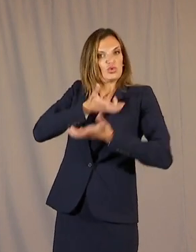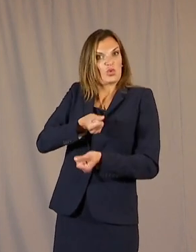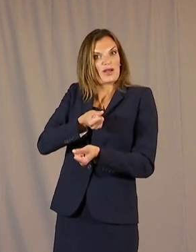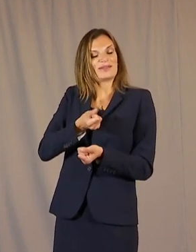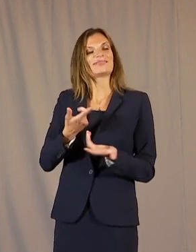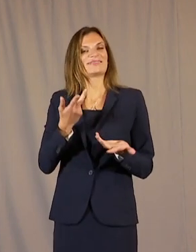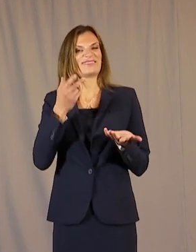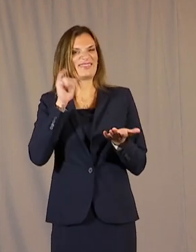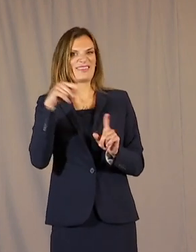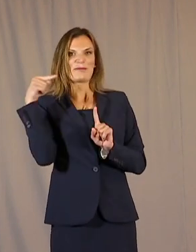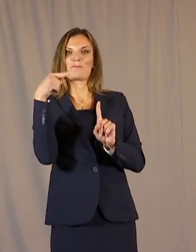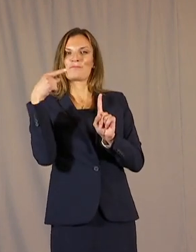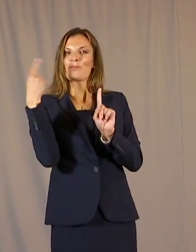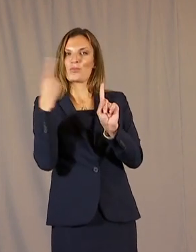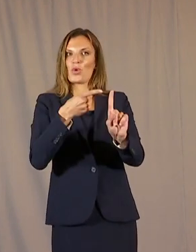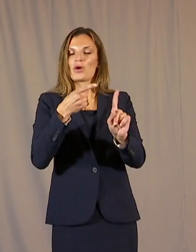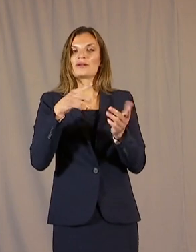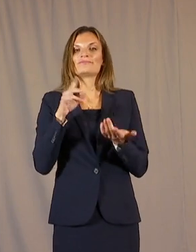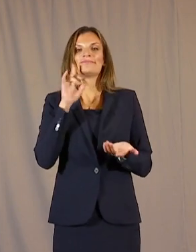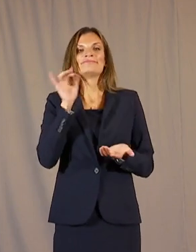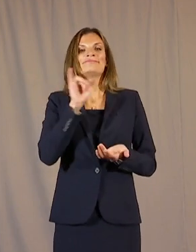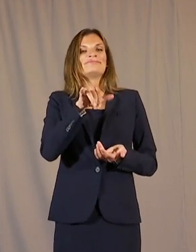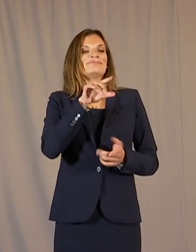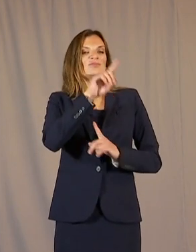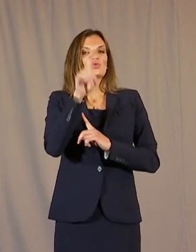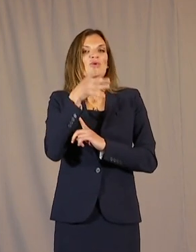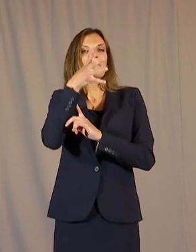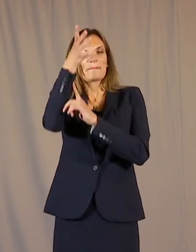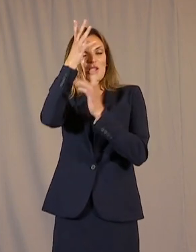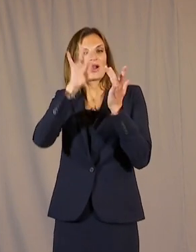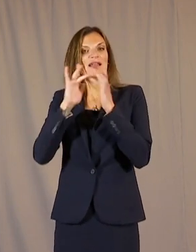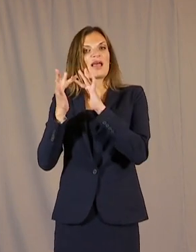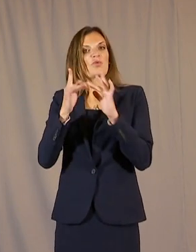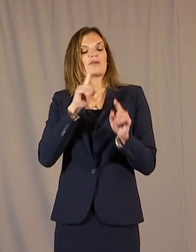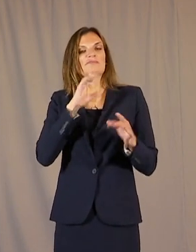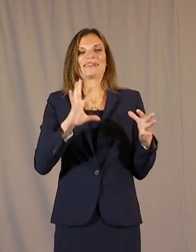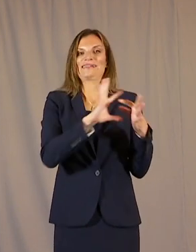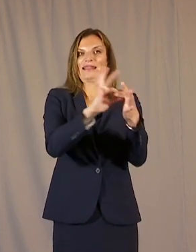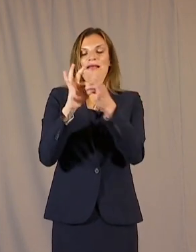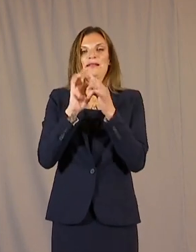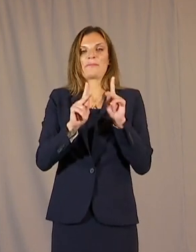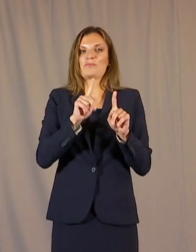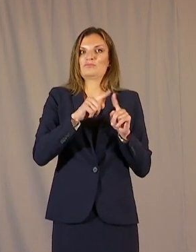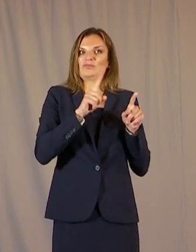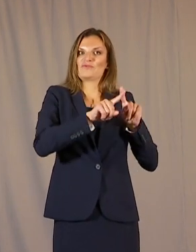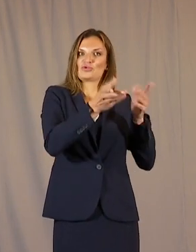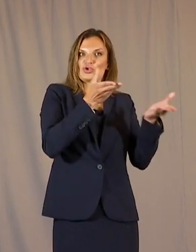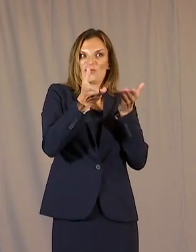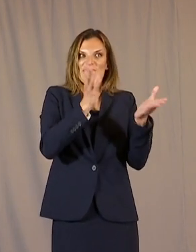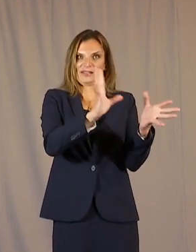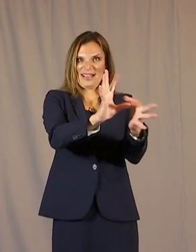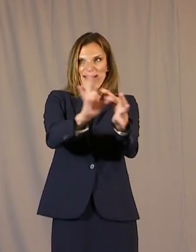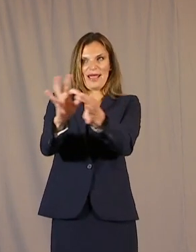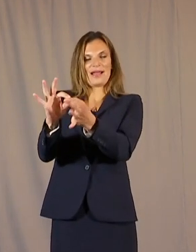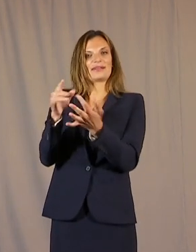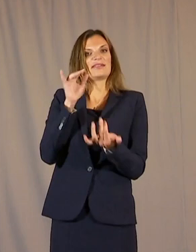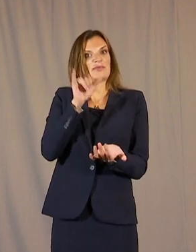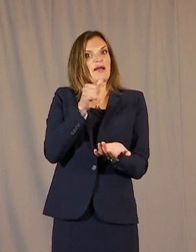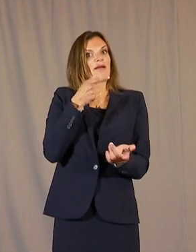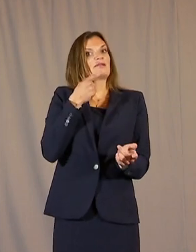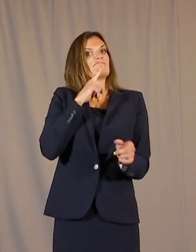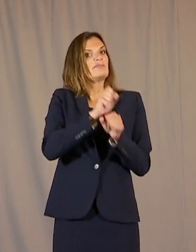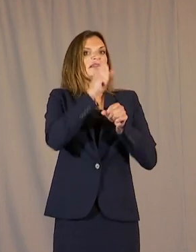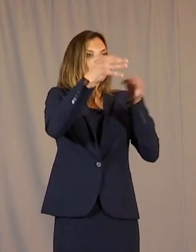your parents there, you know, from Detroit Parent Network connecting people to services and them understanding why we were asking for that data and how it was